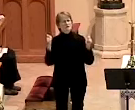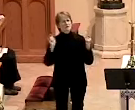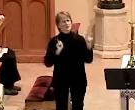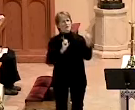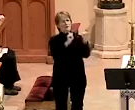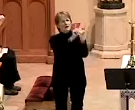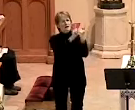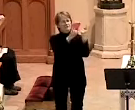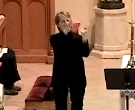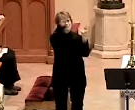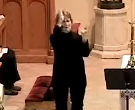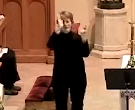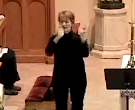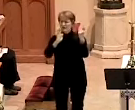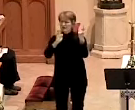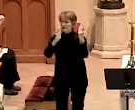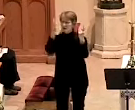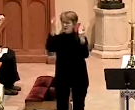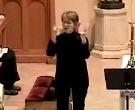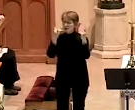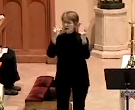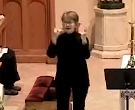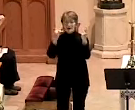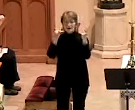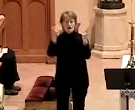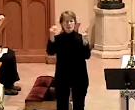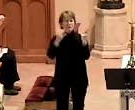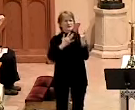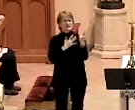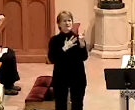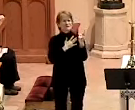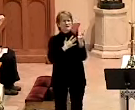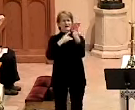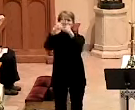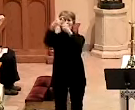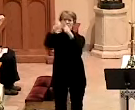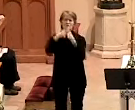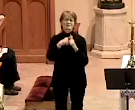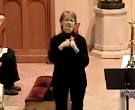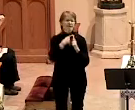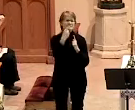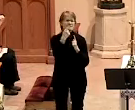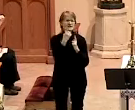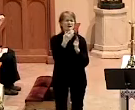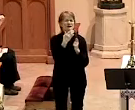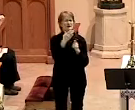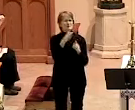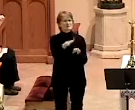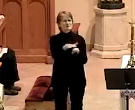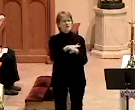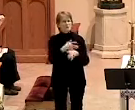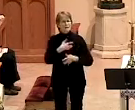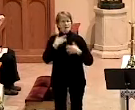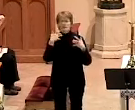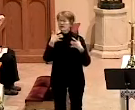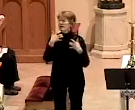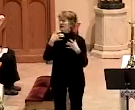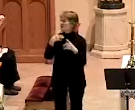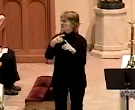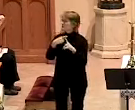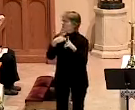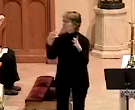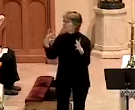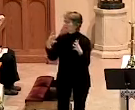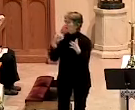Lord your God. For gracious and merciful is he, slow to anger, rich in kindness, and relenting